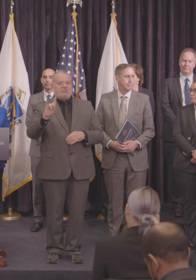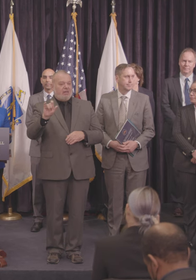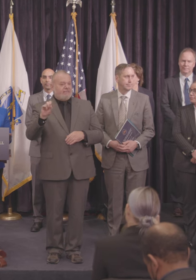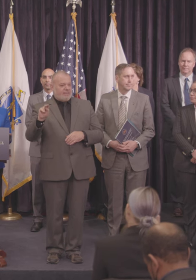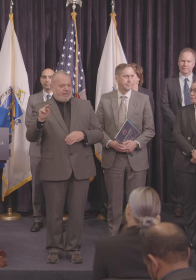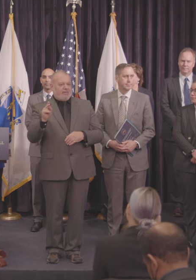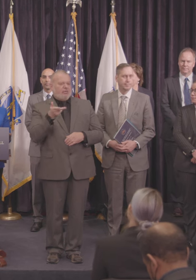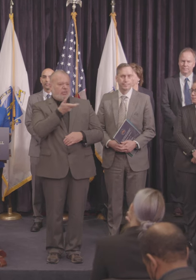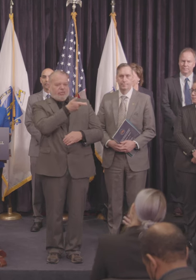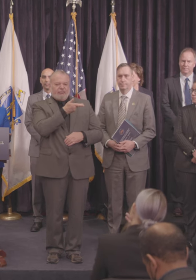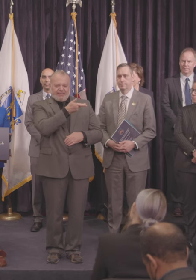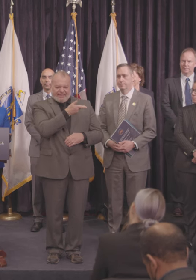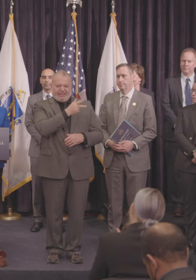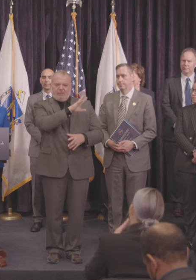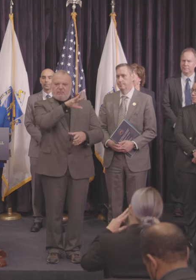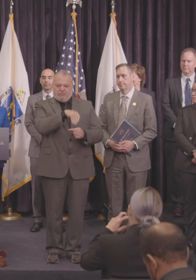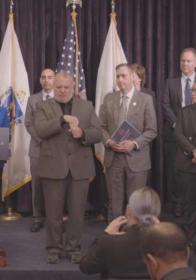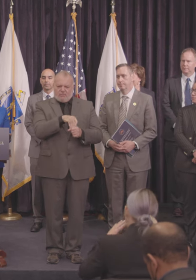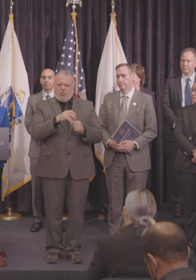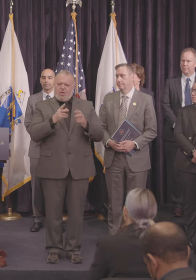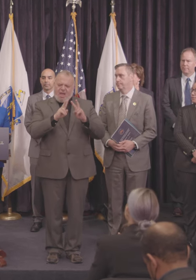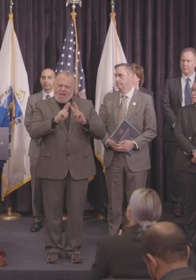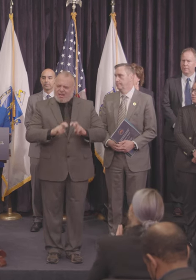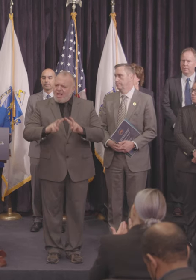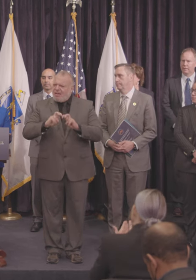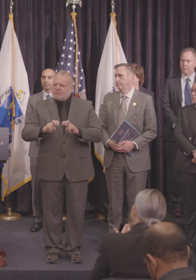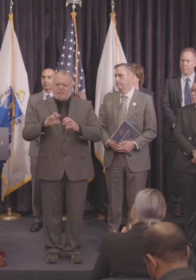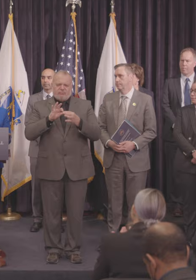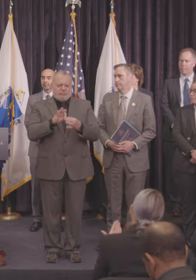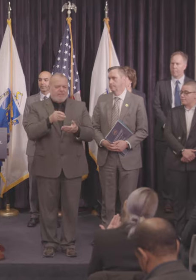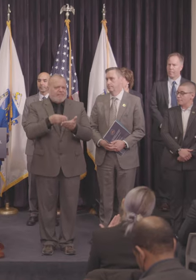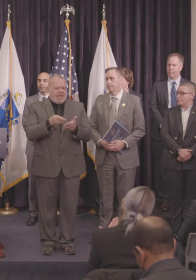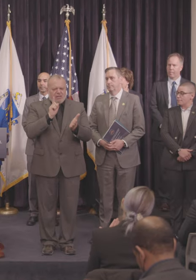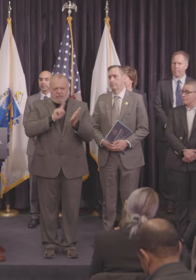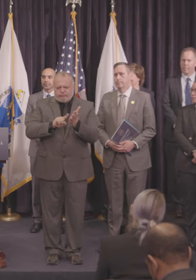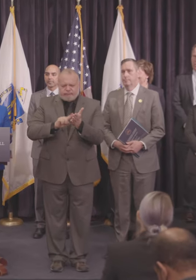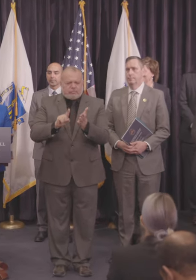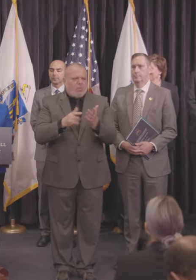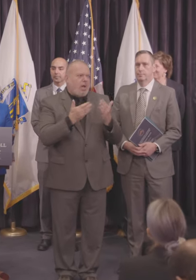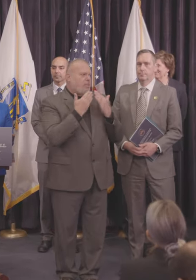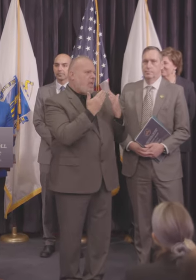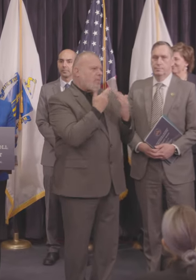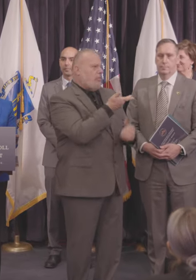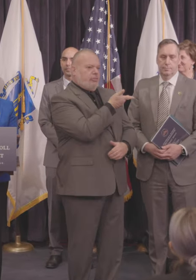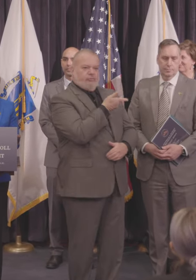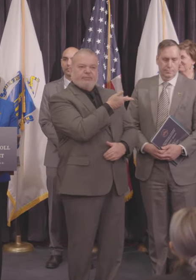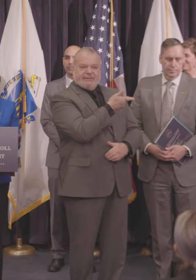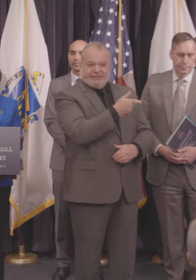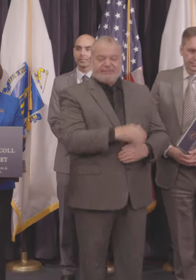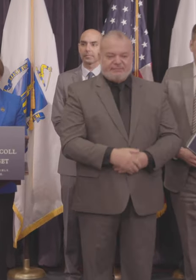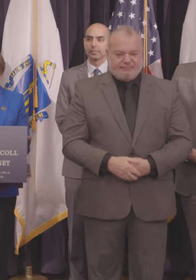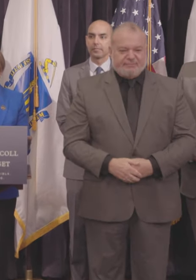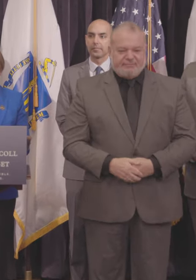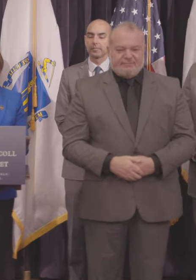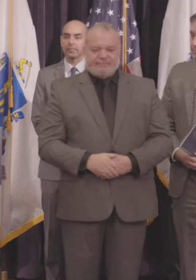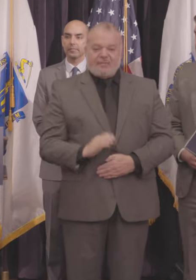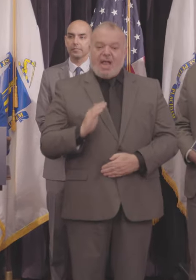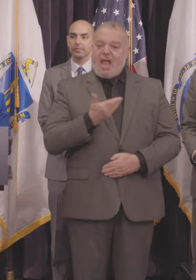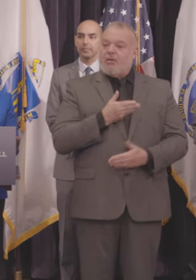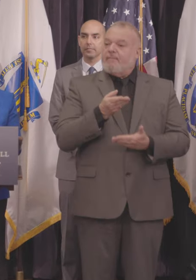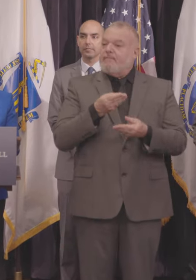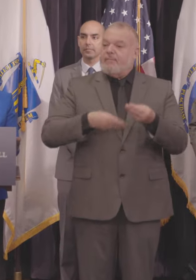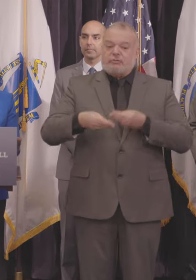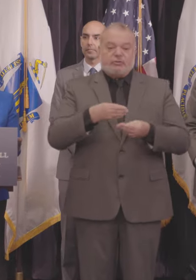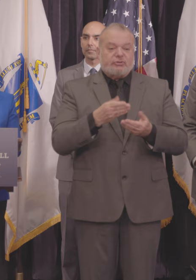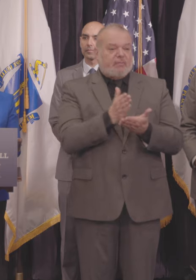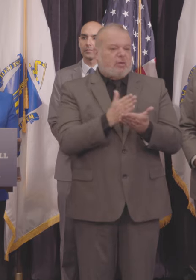you very much. The budget we file today is balanced, responsible, and